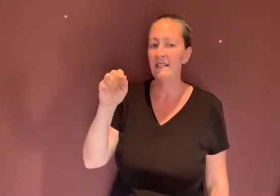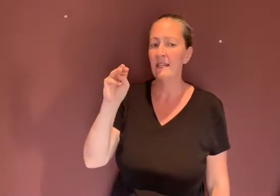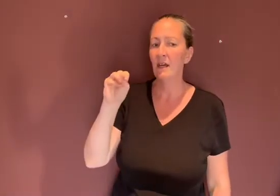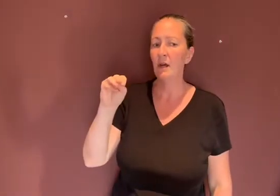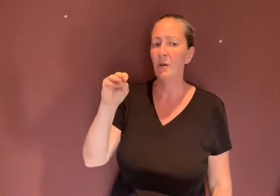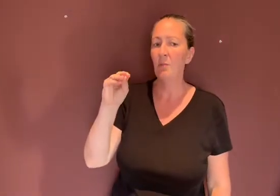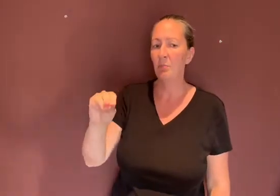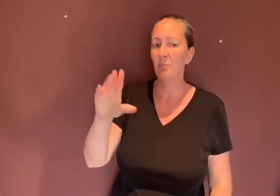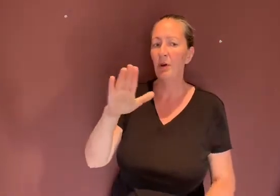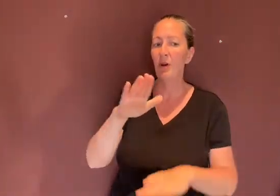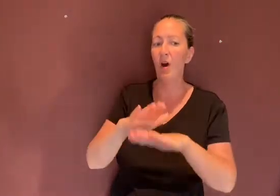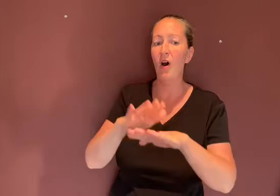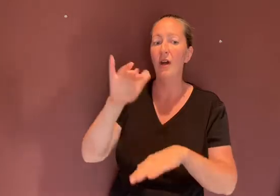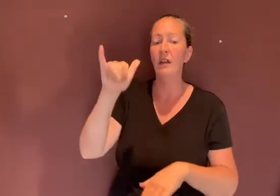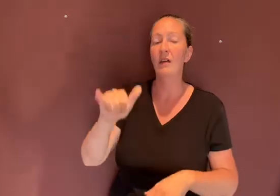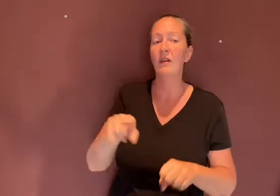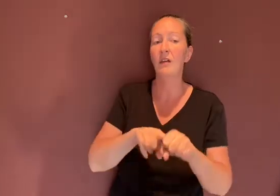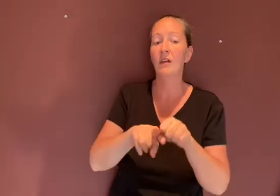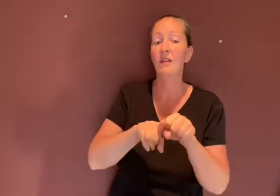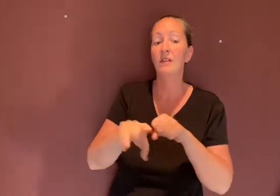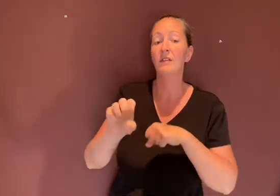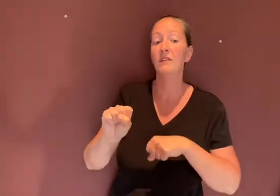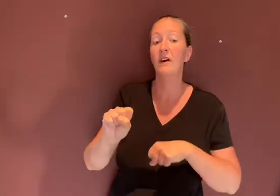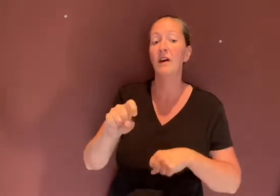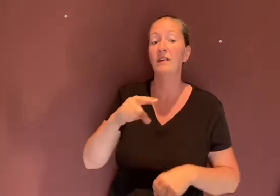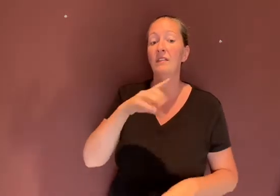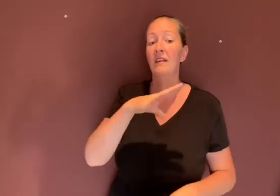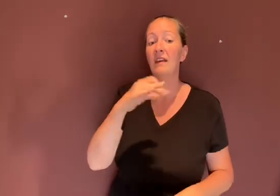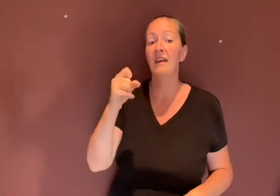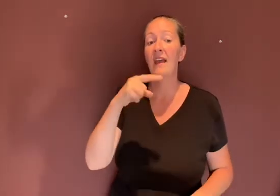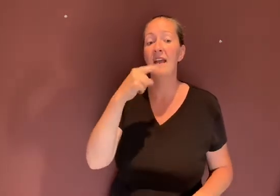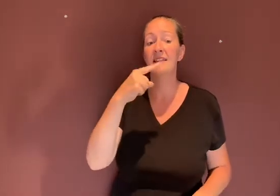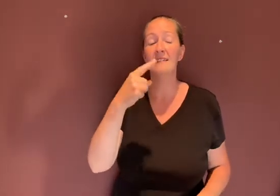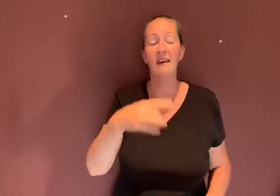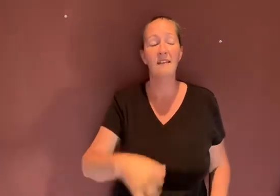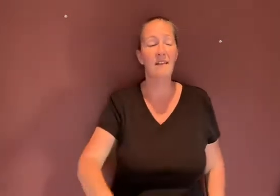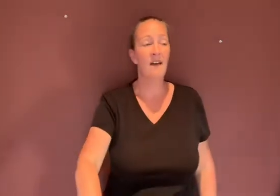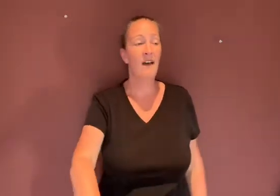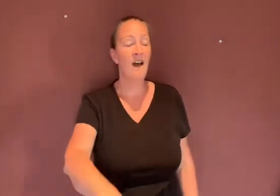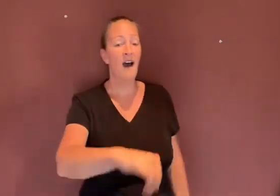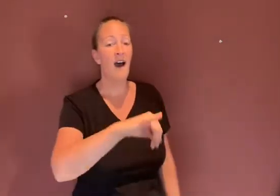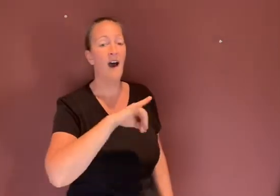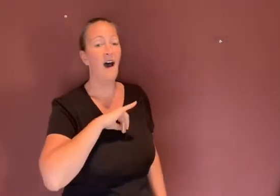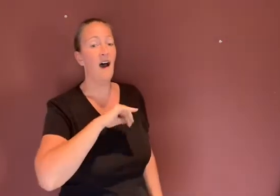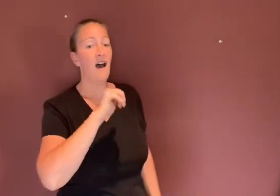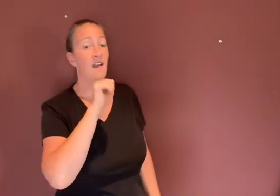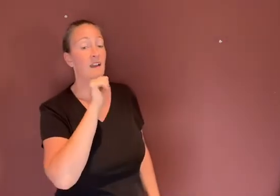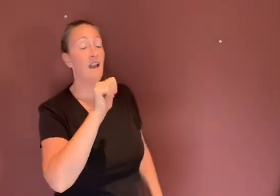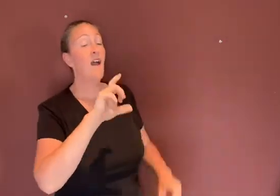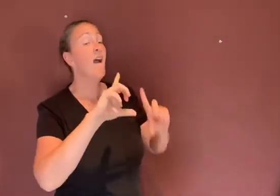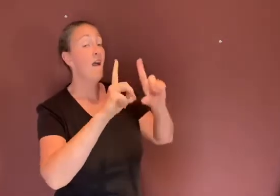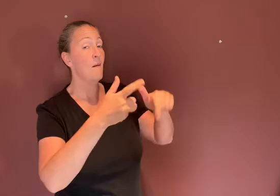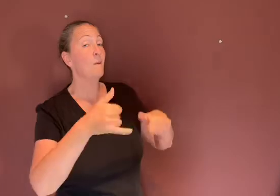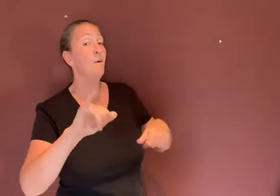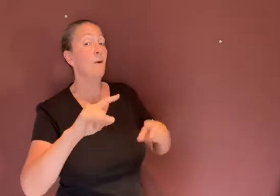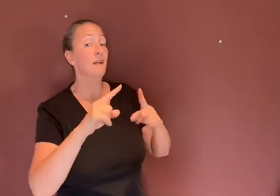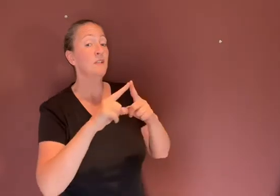Tina put on the socks and said, "I am going